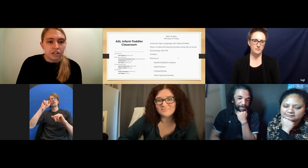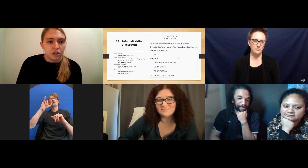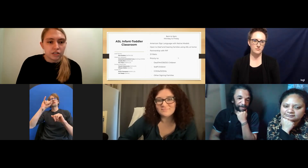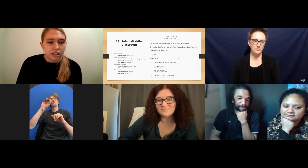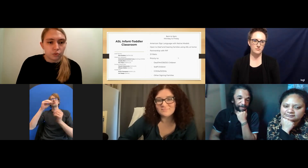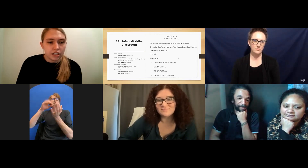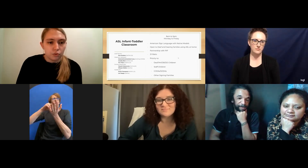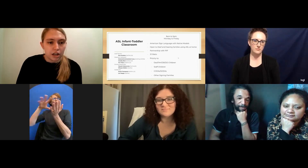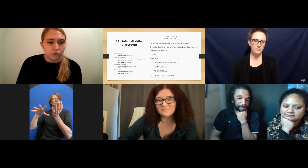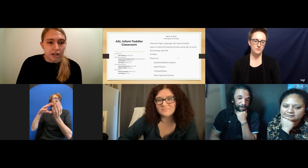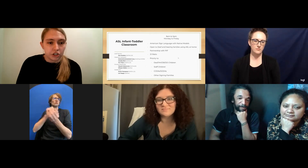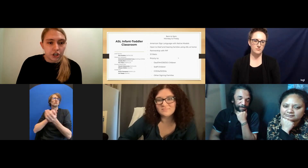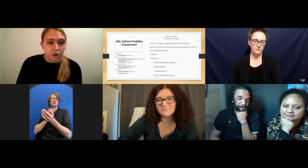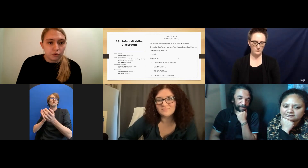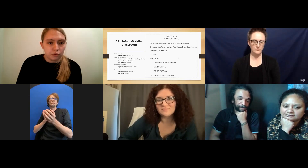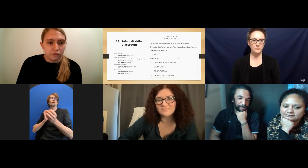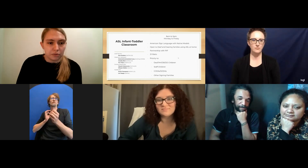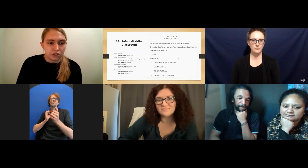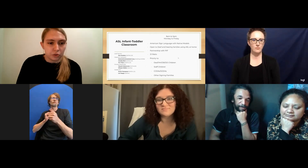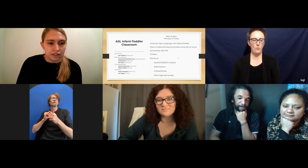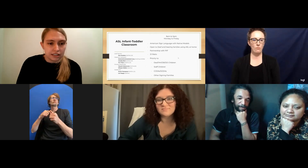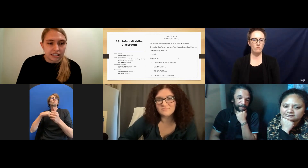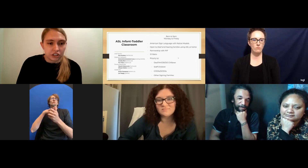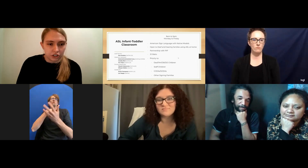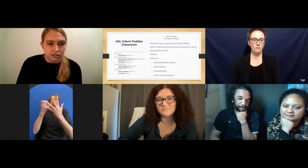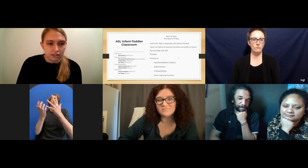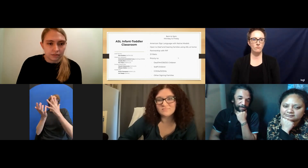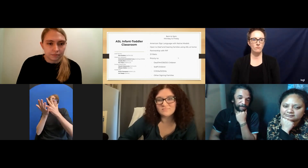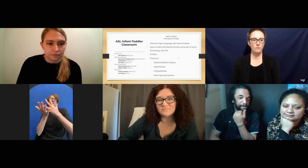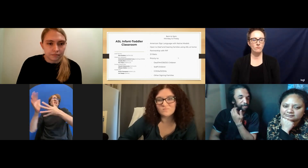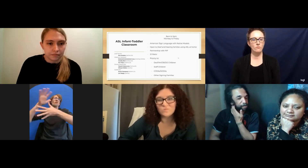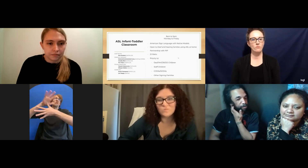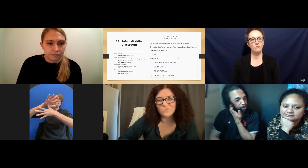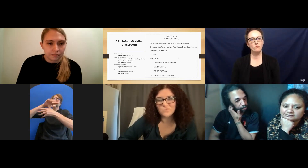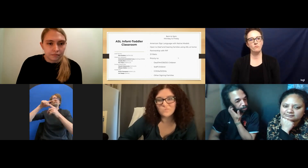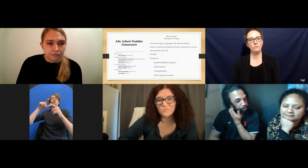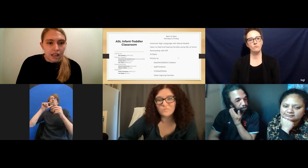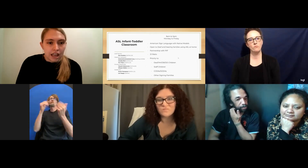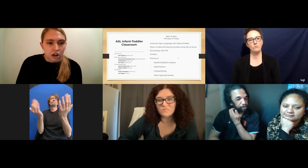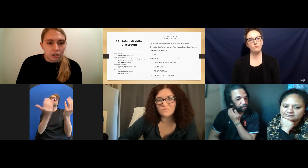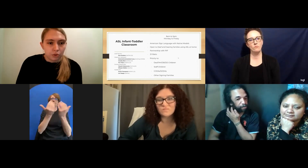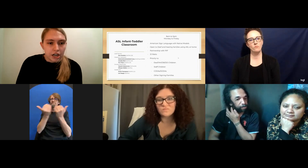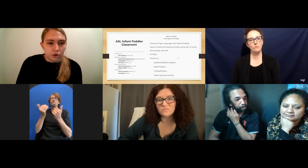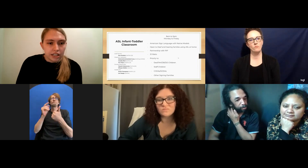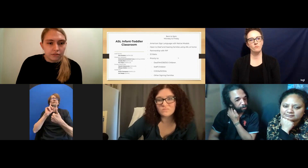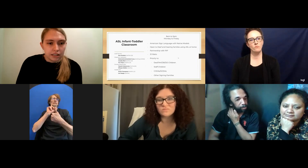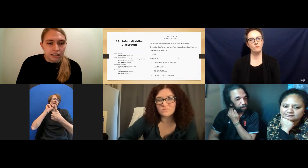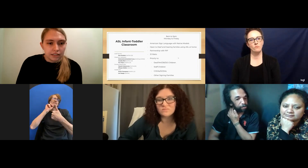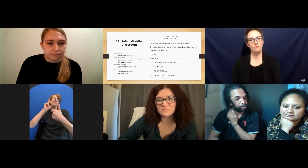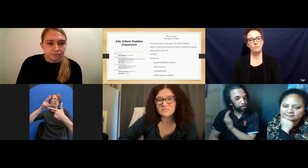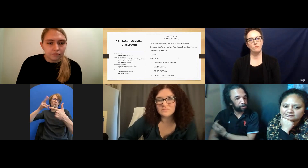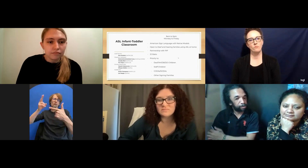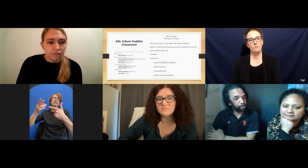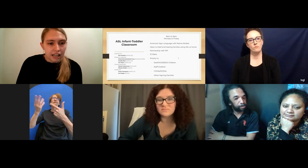We use a 3-to-1 ratio for students to teachers. And our priority